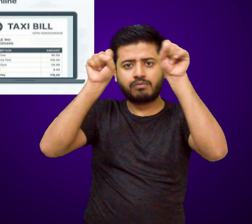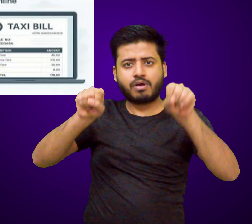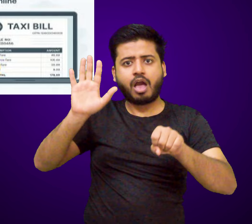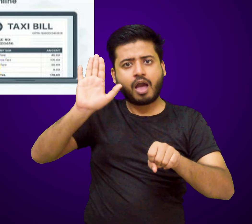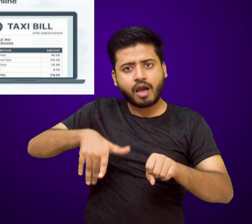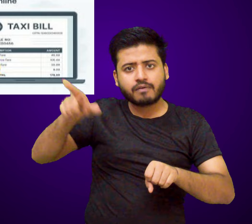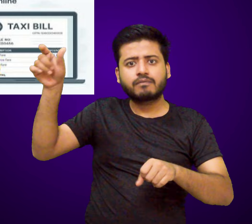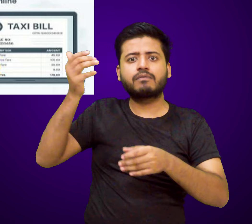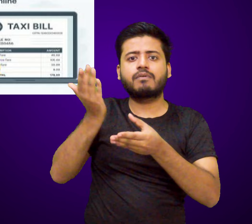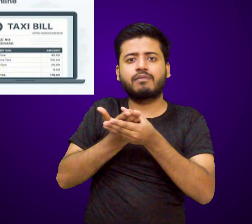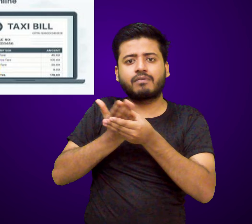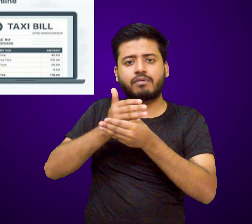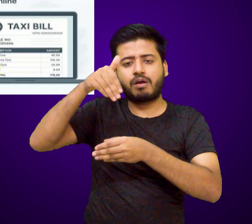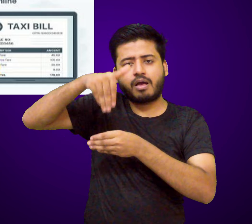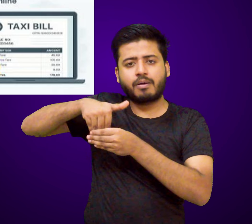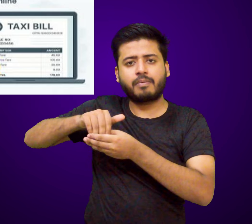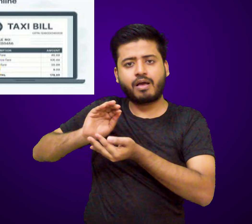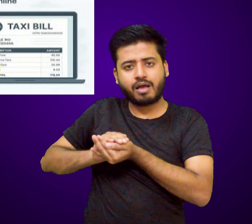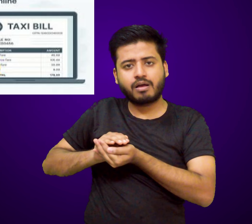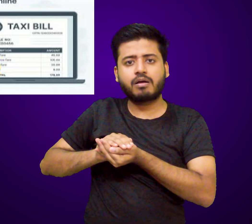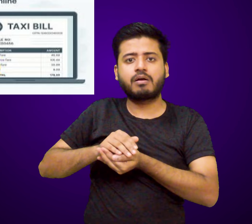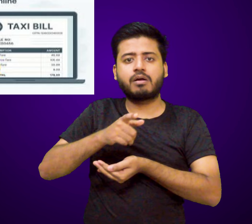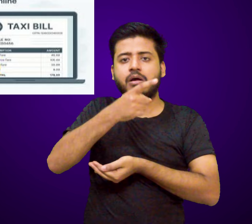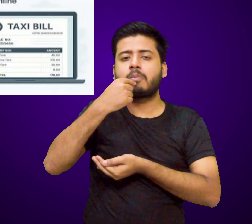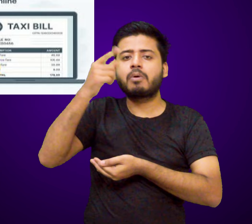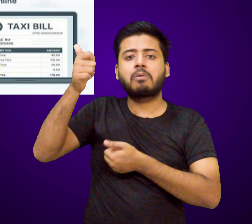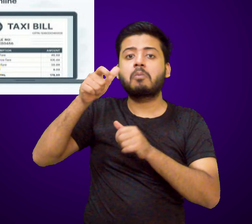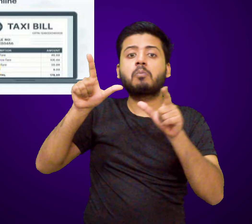or local administrative body to learn about specific house tax